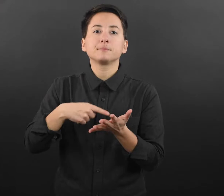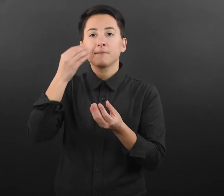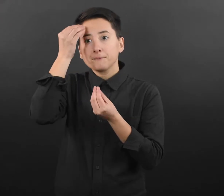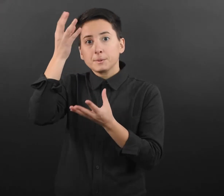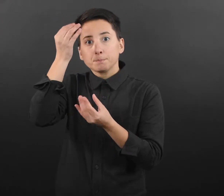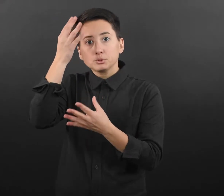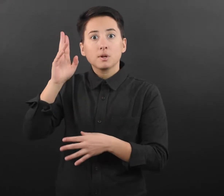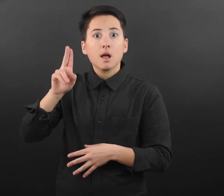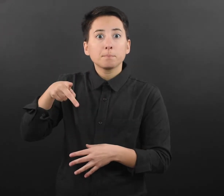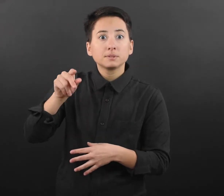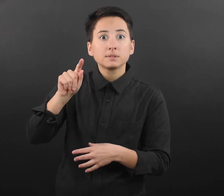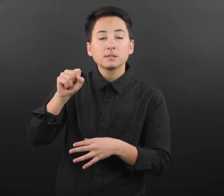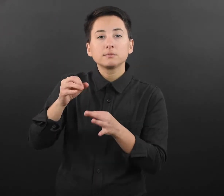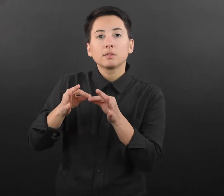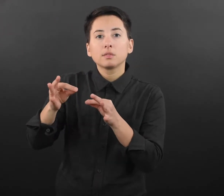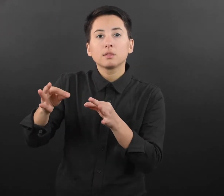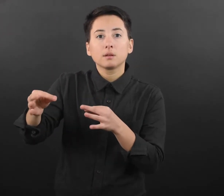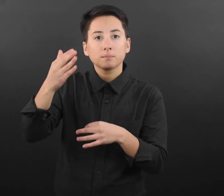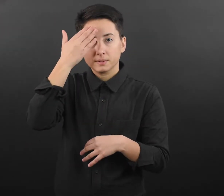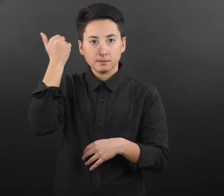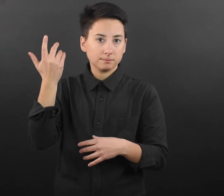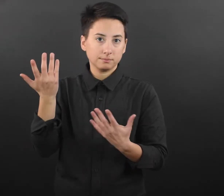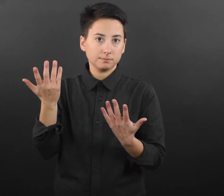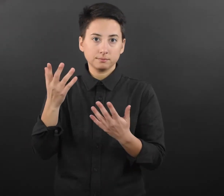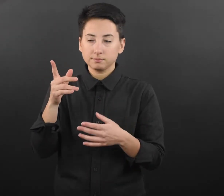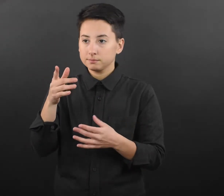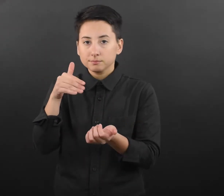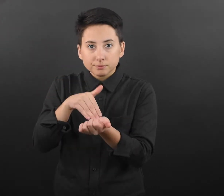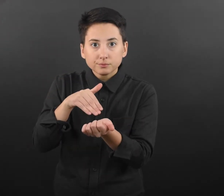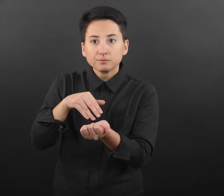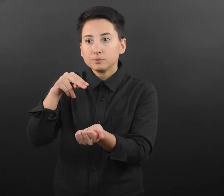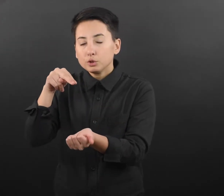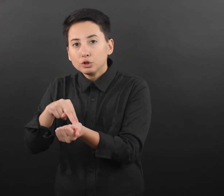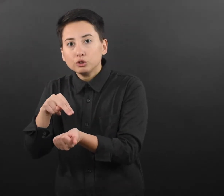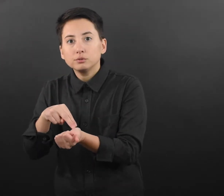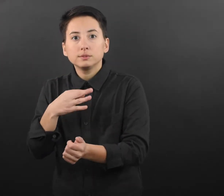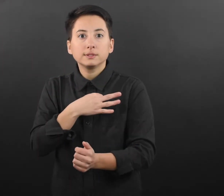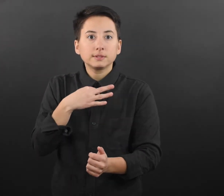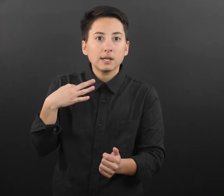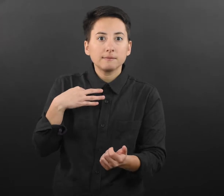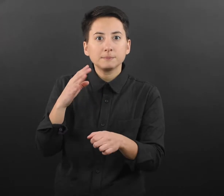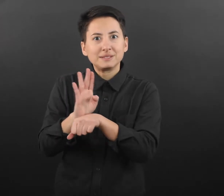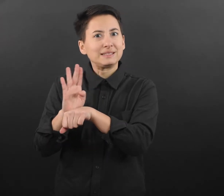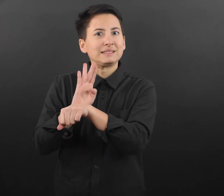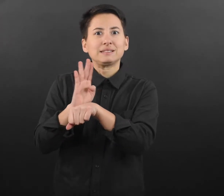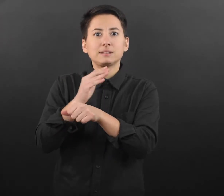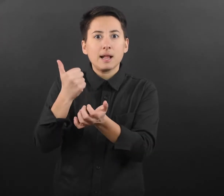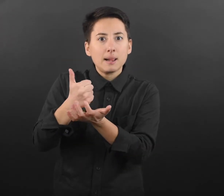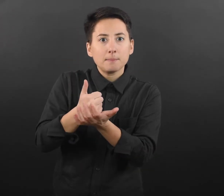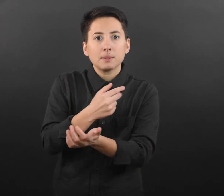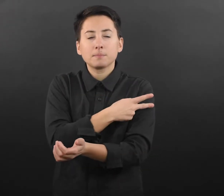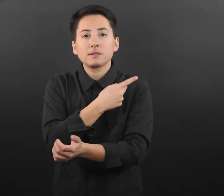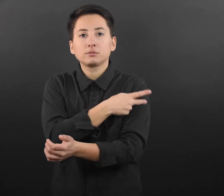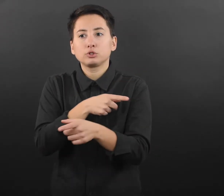Families should expect delays in status updates, as healthcare providers are busy helping patients during this